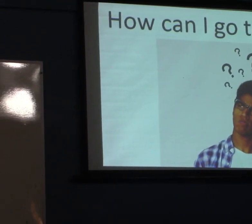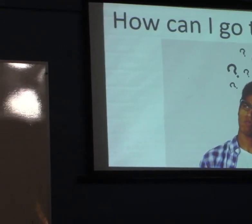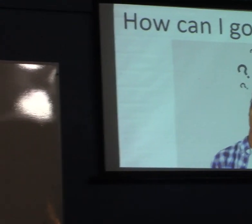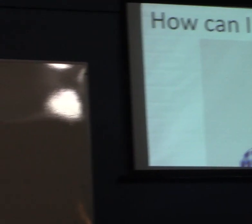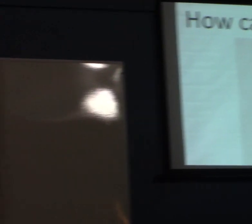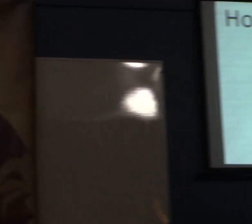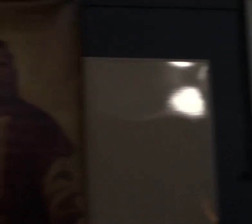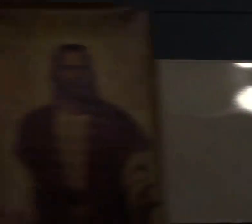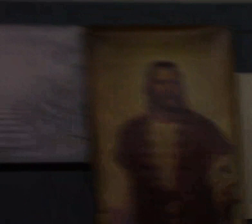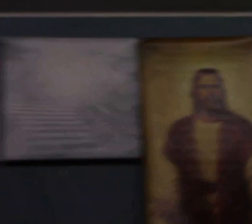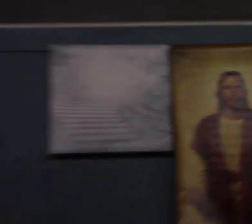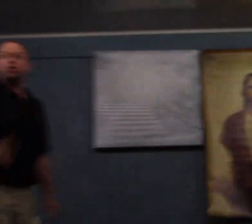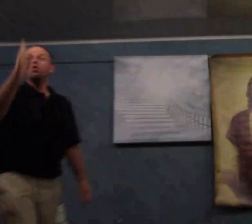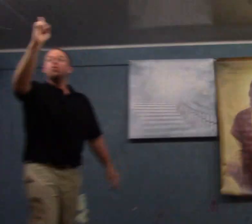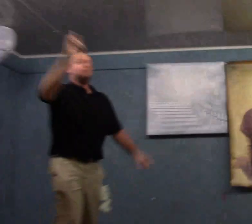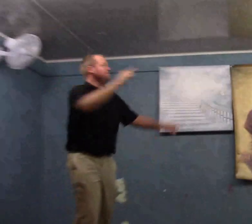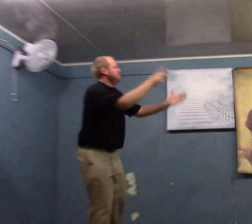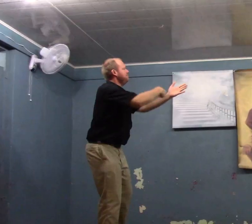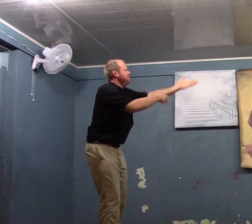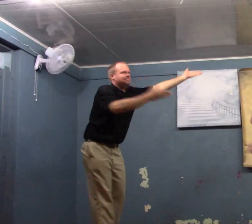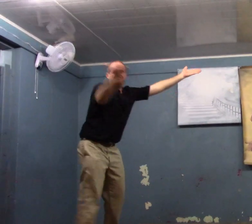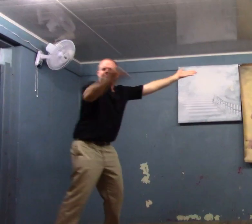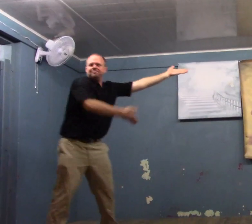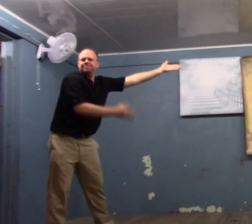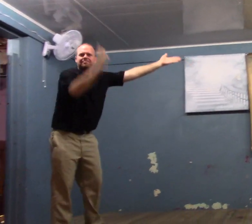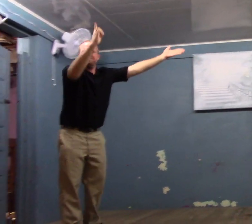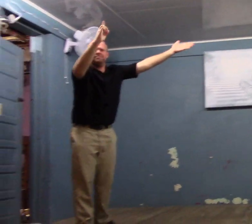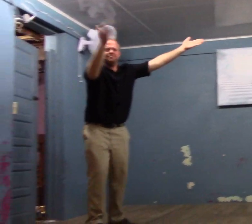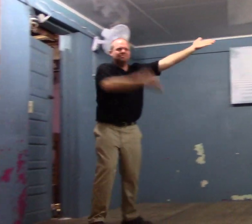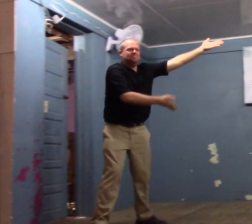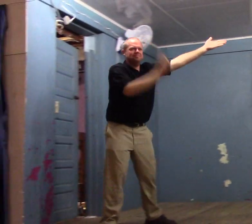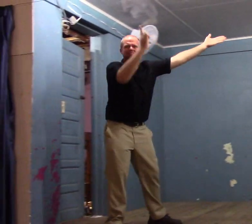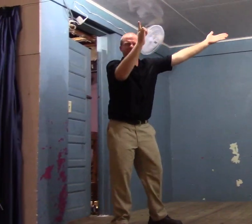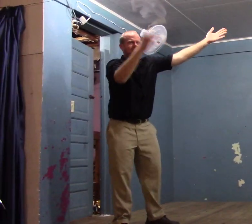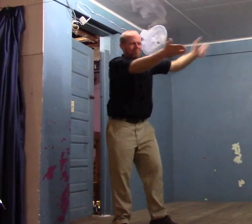quickly stand up and come, please. Okay, I need a volunteer right now. Somebody.